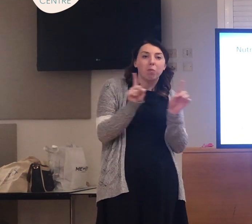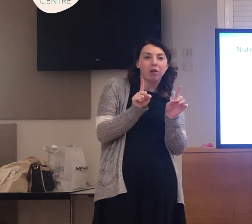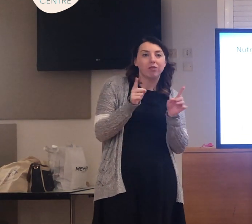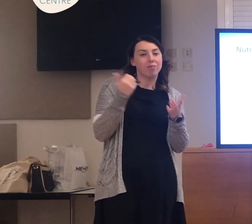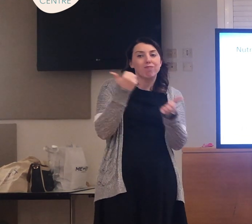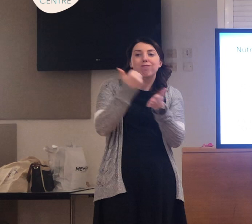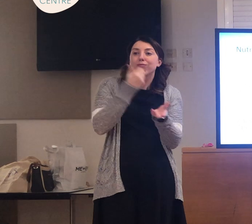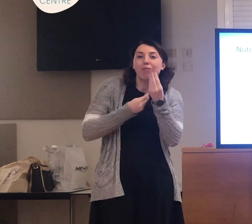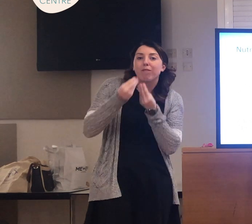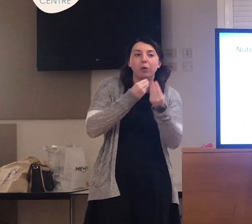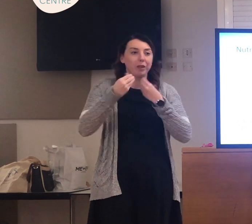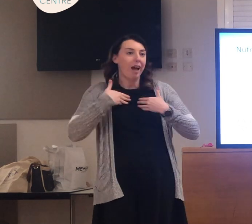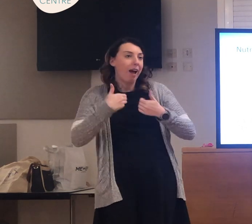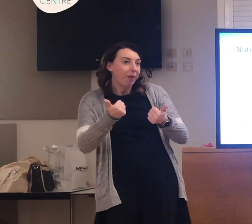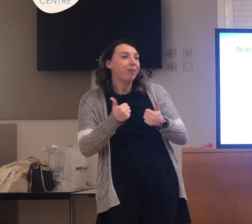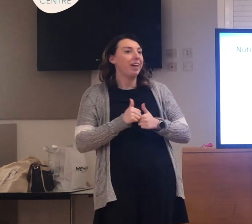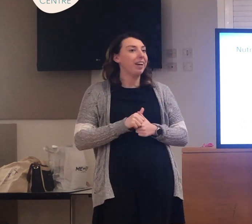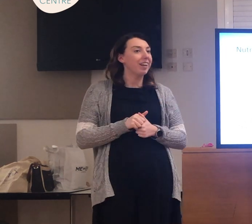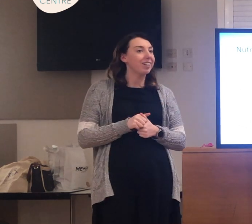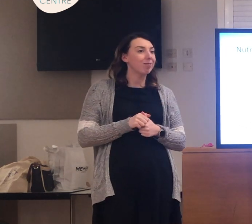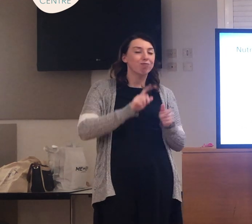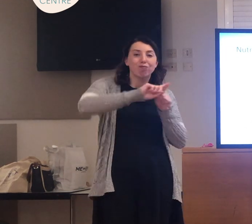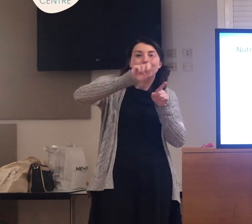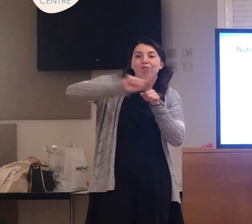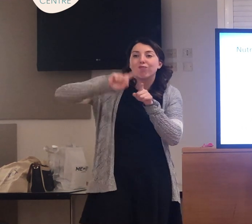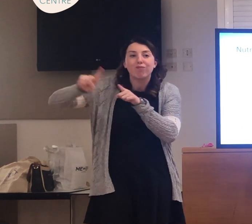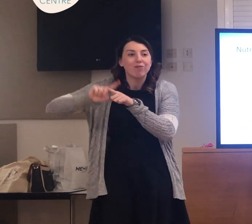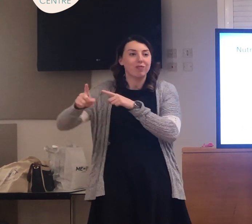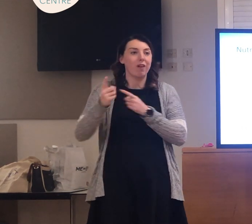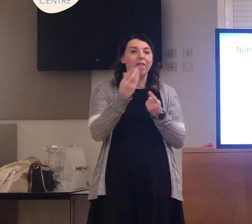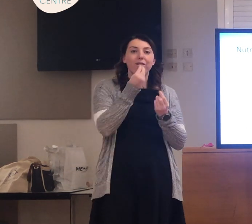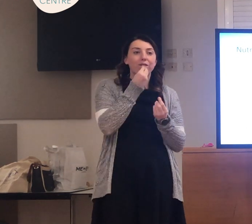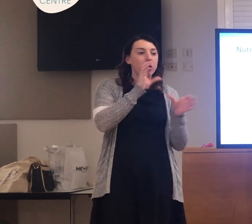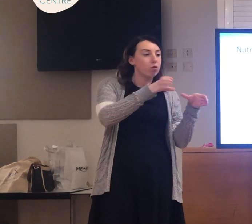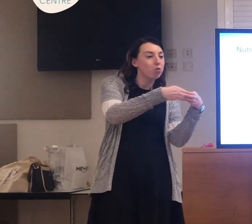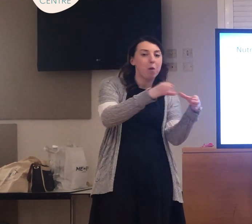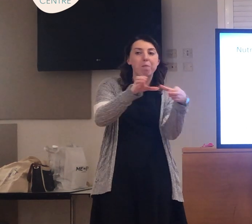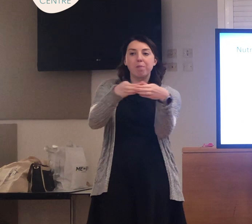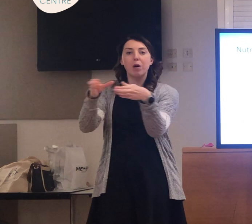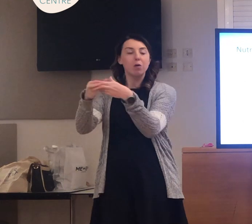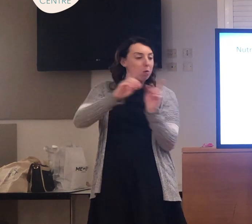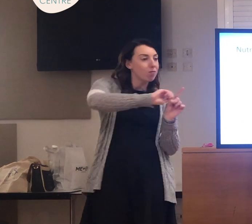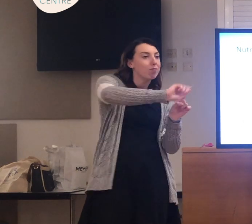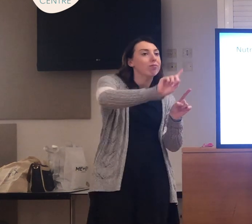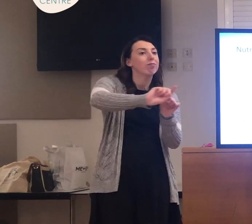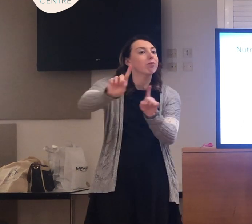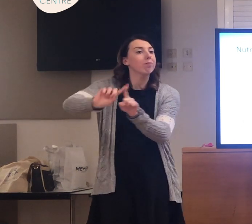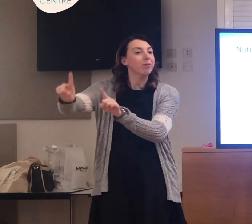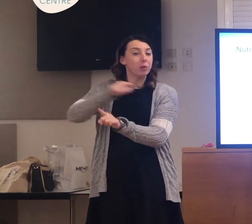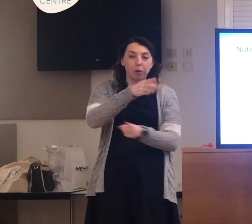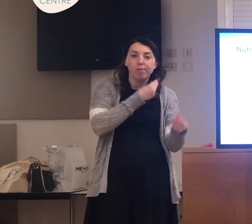great nutrition, on foods from all of the food groups to really support your